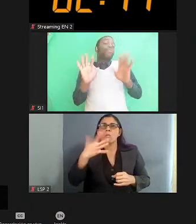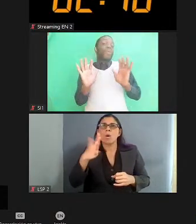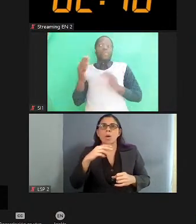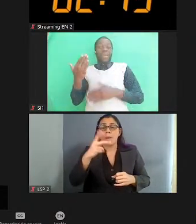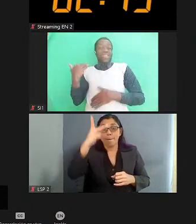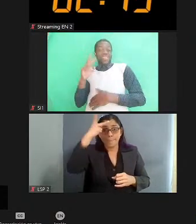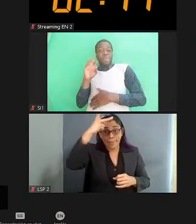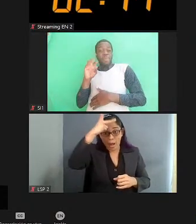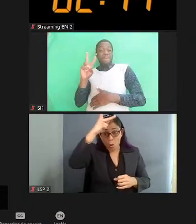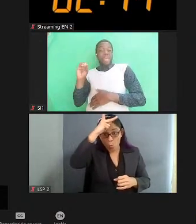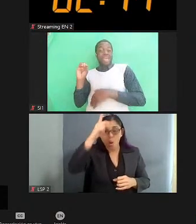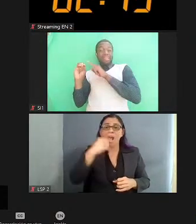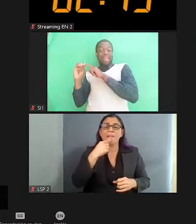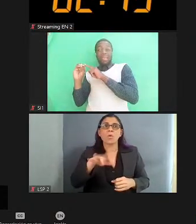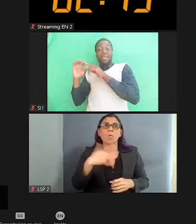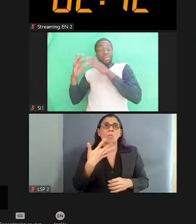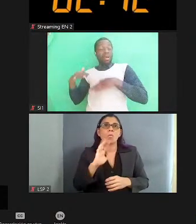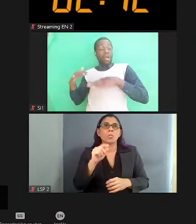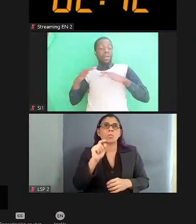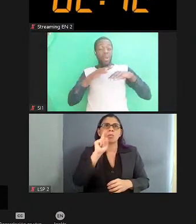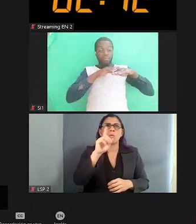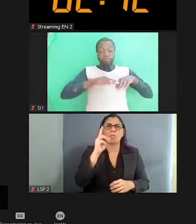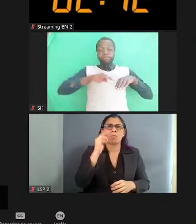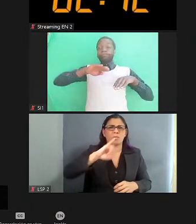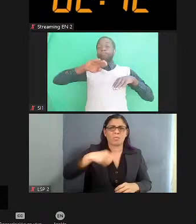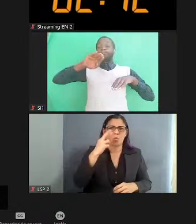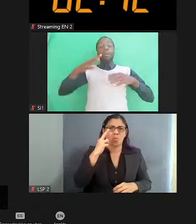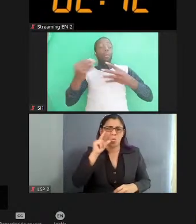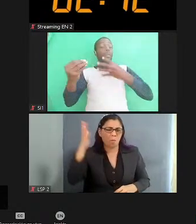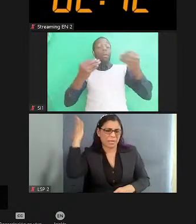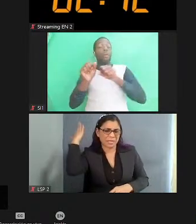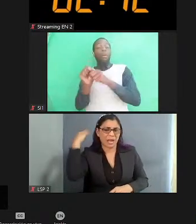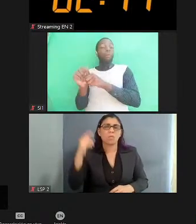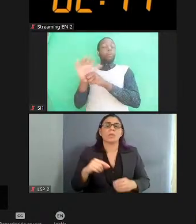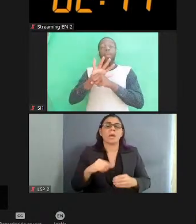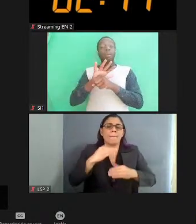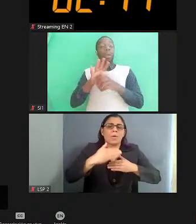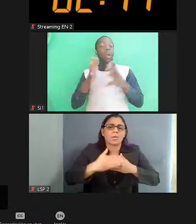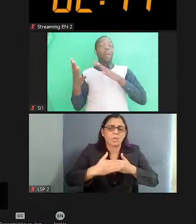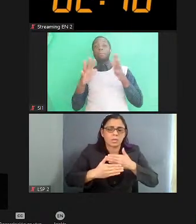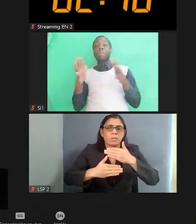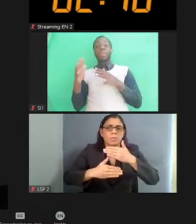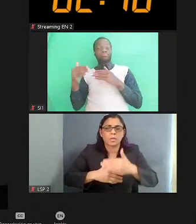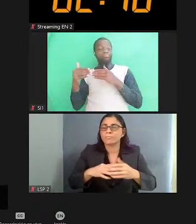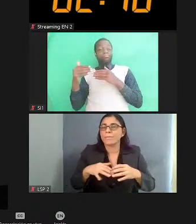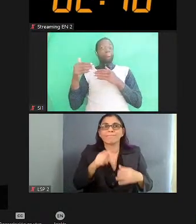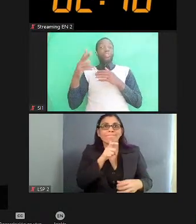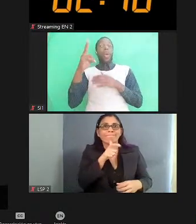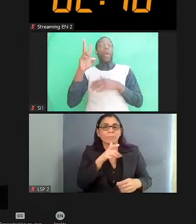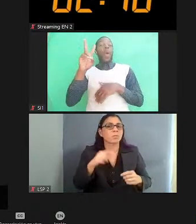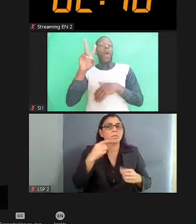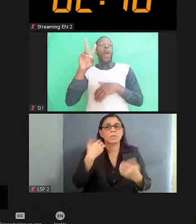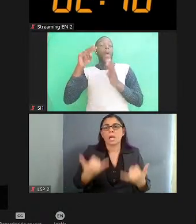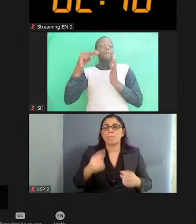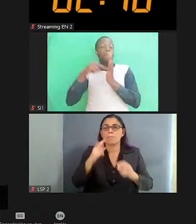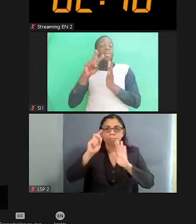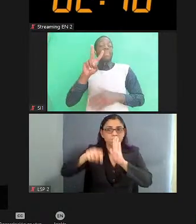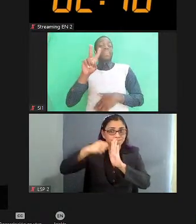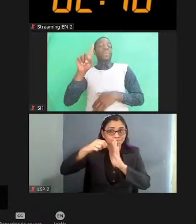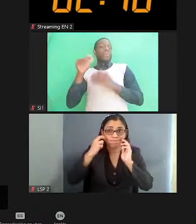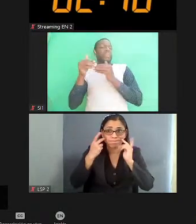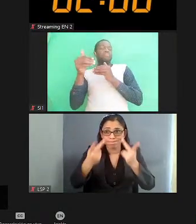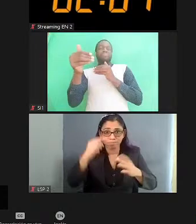peru lasted well the hardest time till july almost so the process needed to be virtual